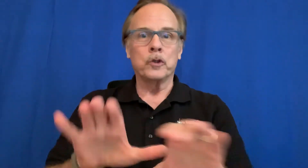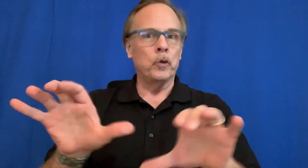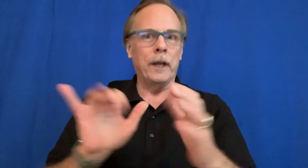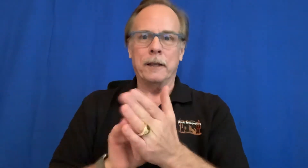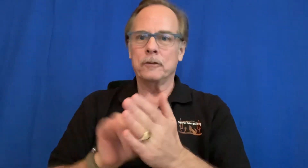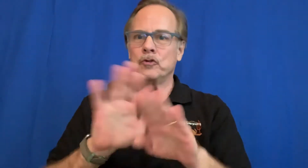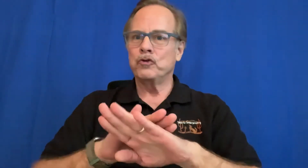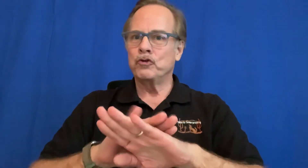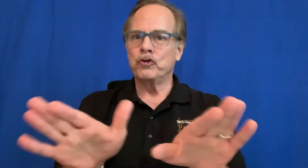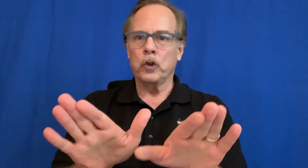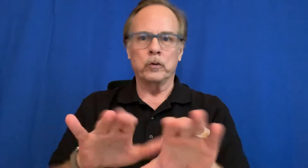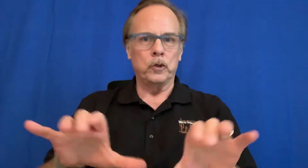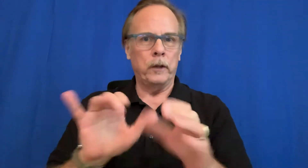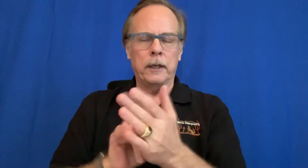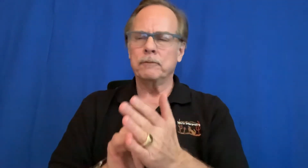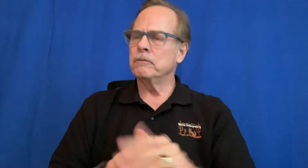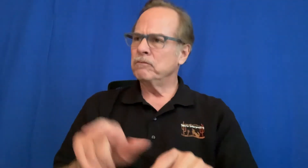that. Don't do that.